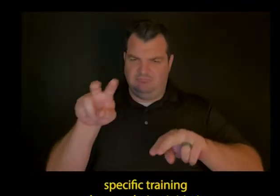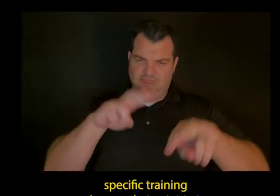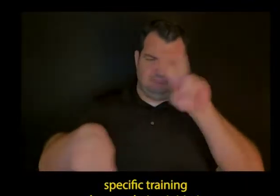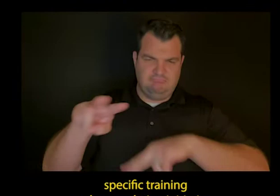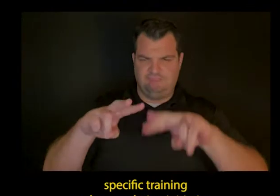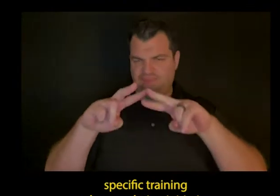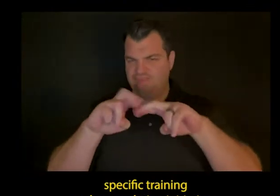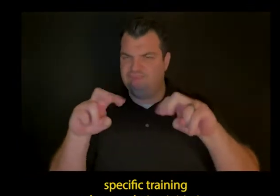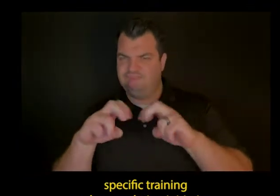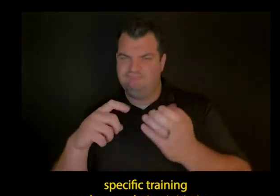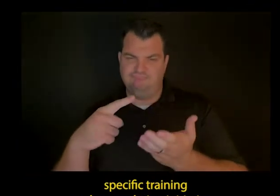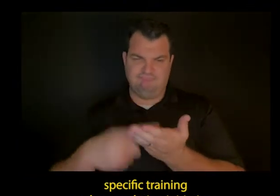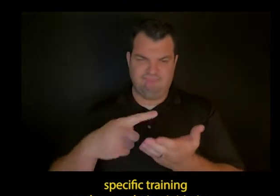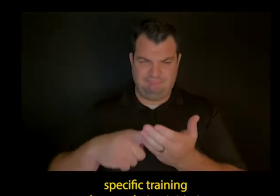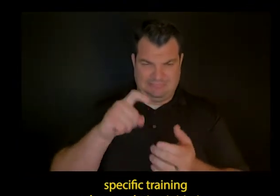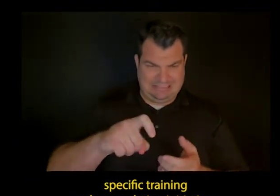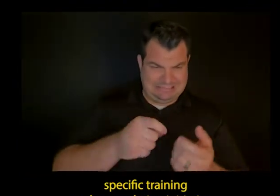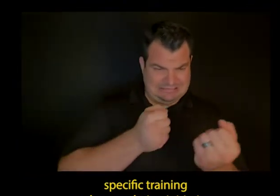and/or regulation initiatives.